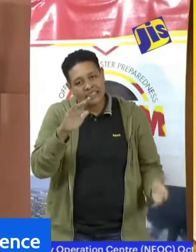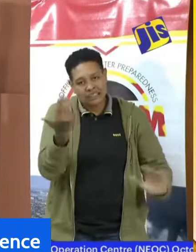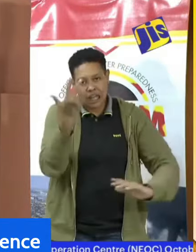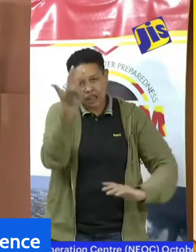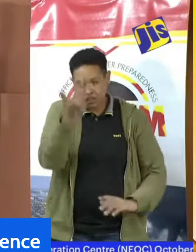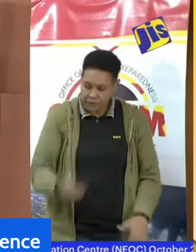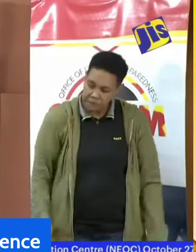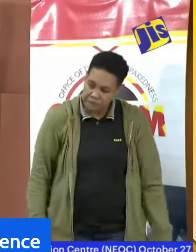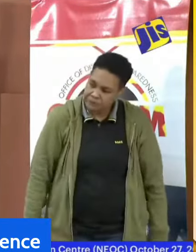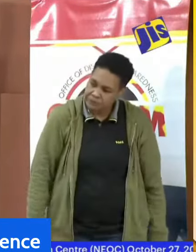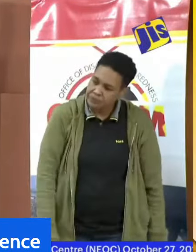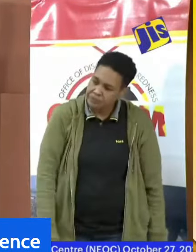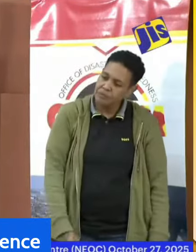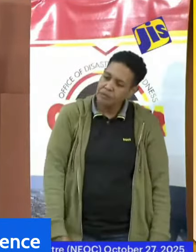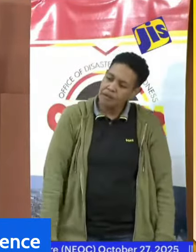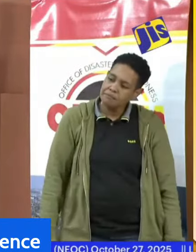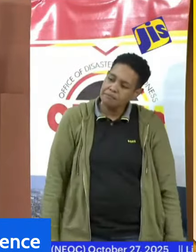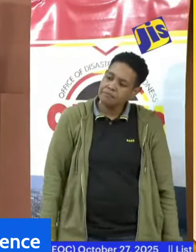The